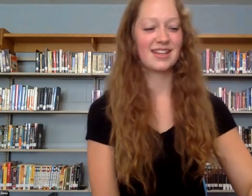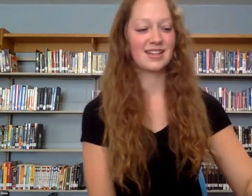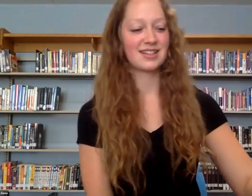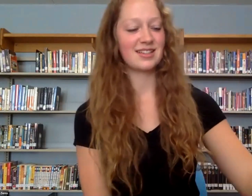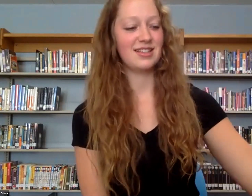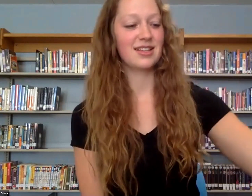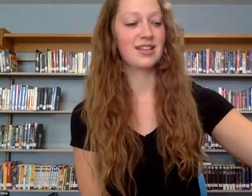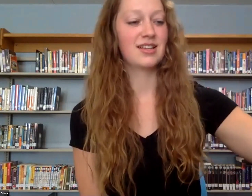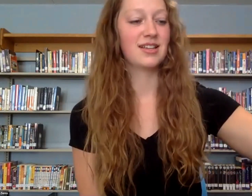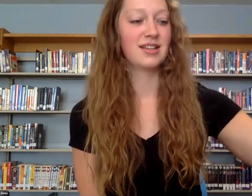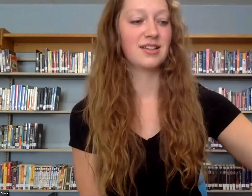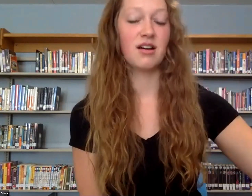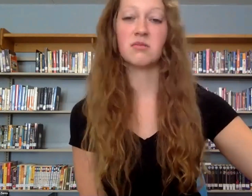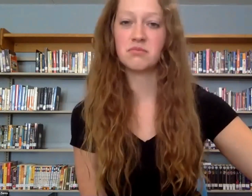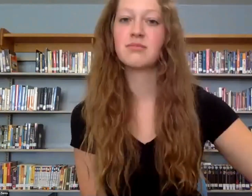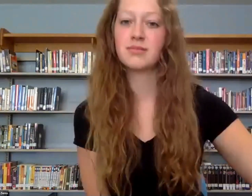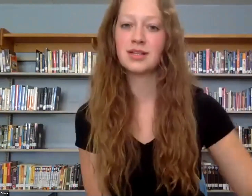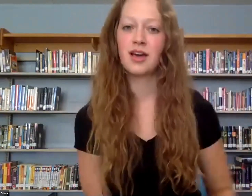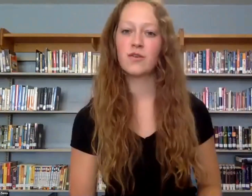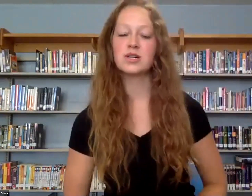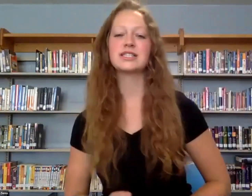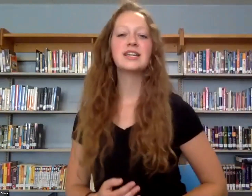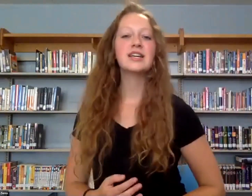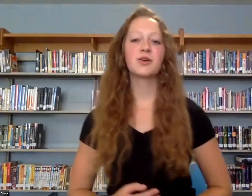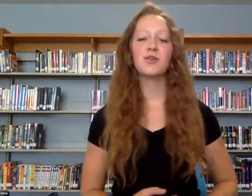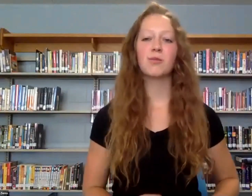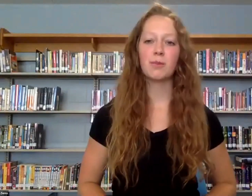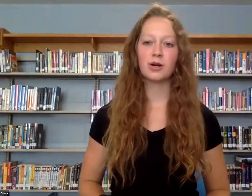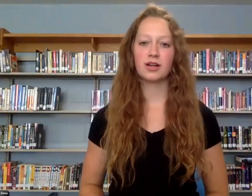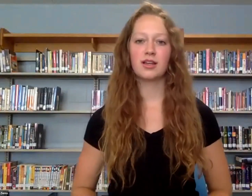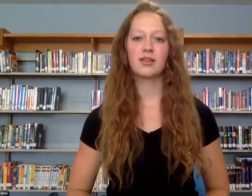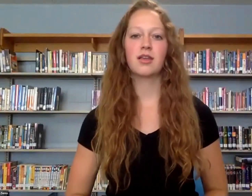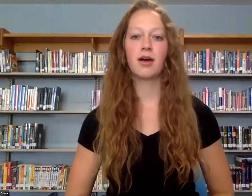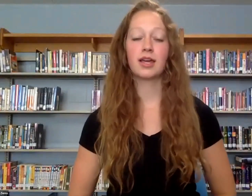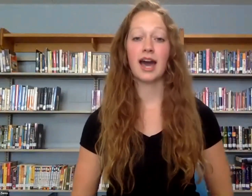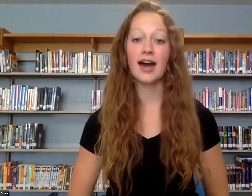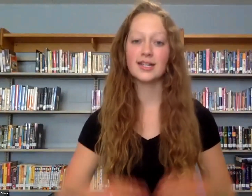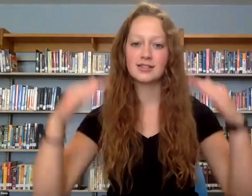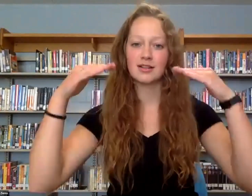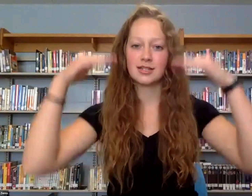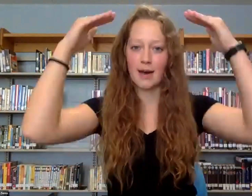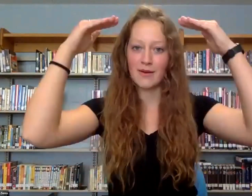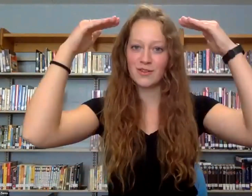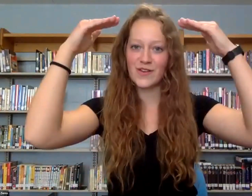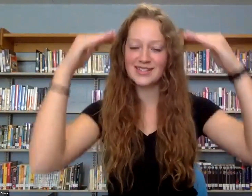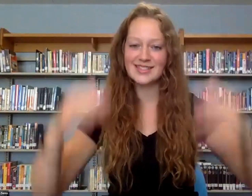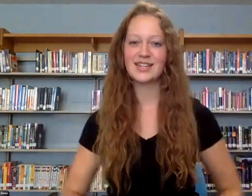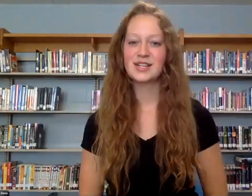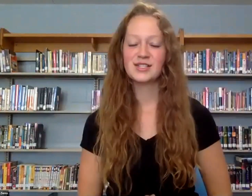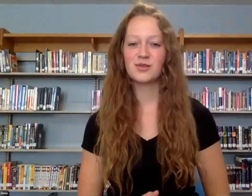sign dad. oh, of course. So if you remember, the guys are on the top half of the face. So